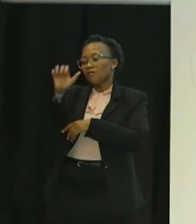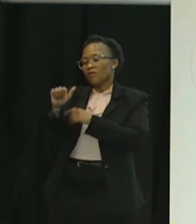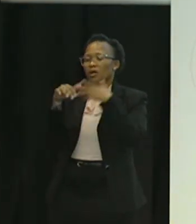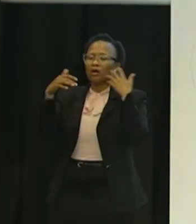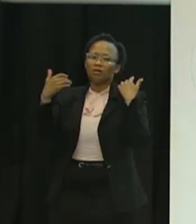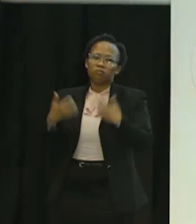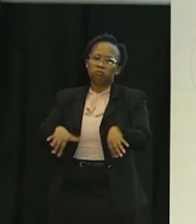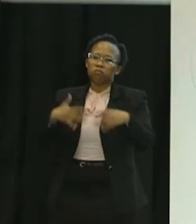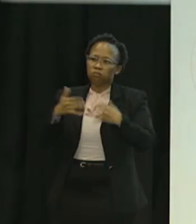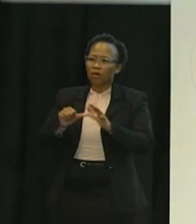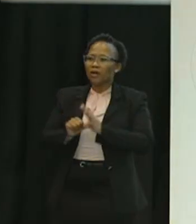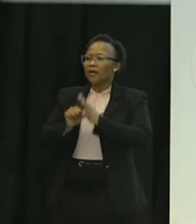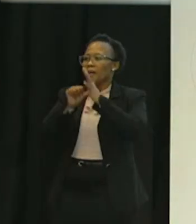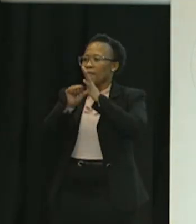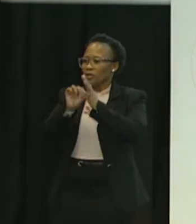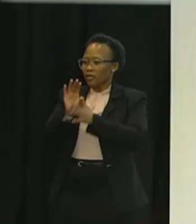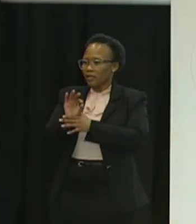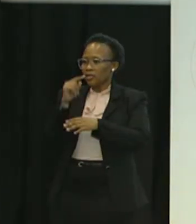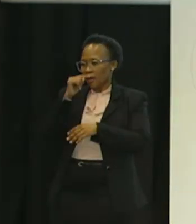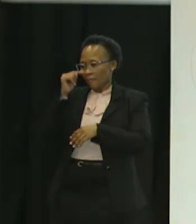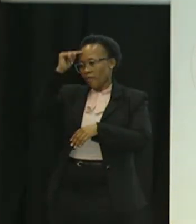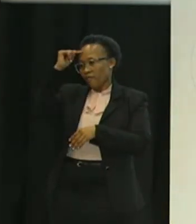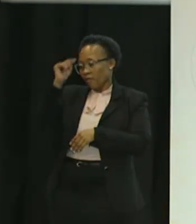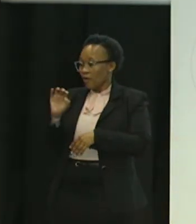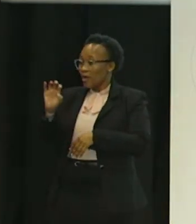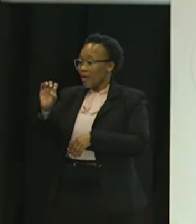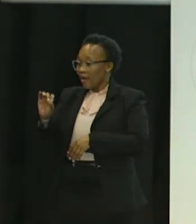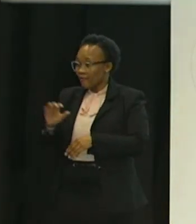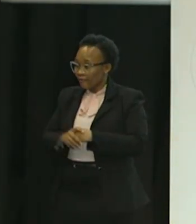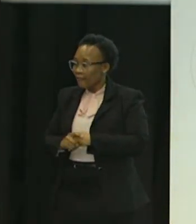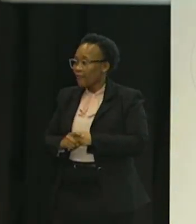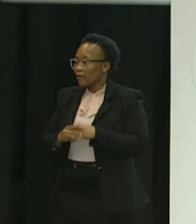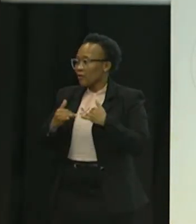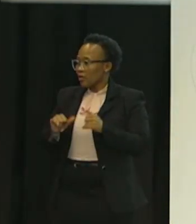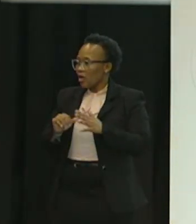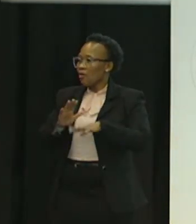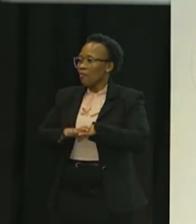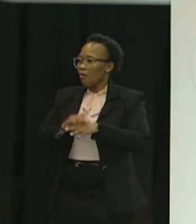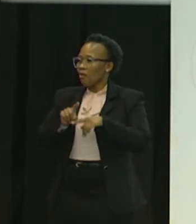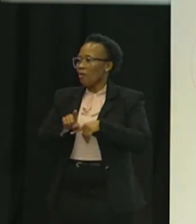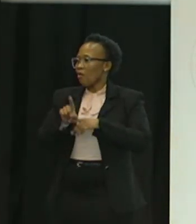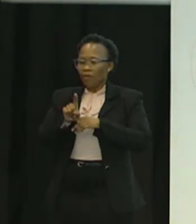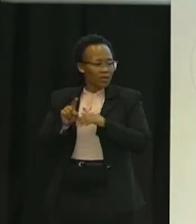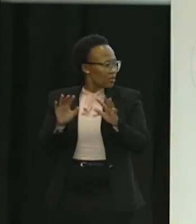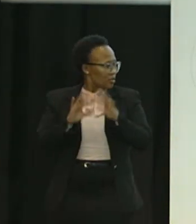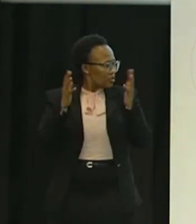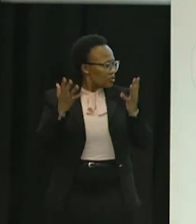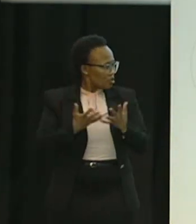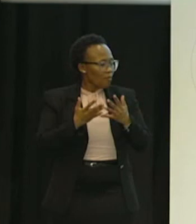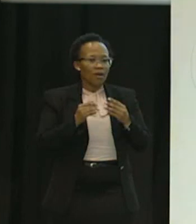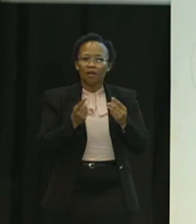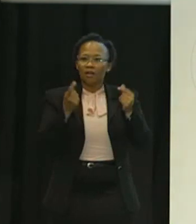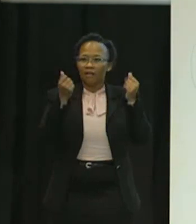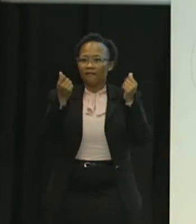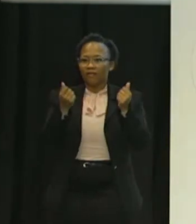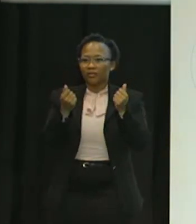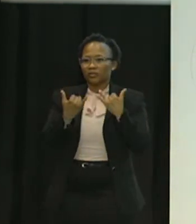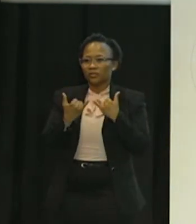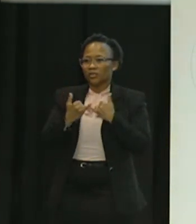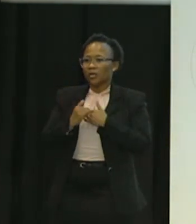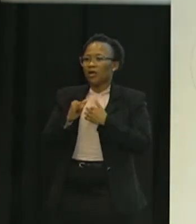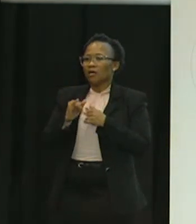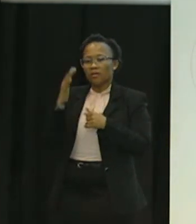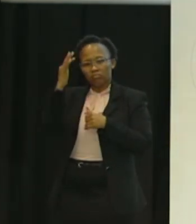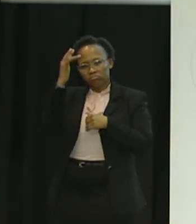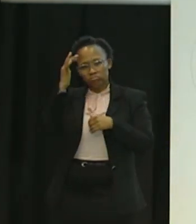important portfolio and one of the highest funded in the Global Fund. And no wonder the kind of investments that we have